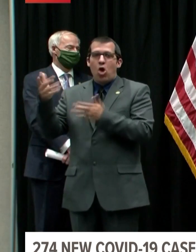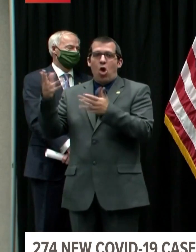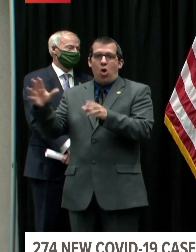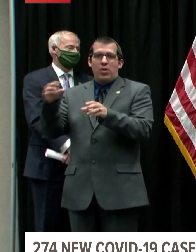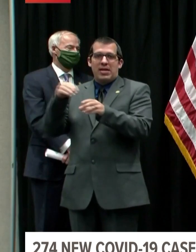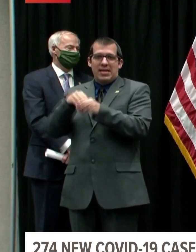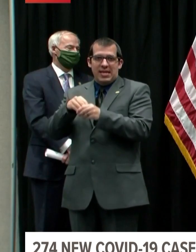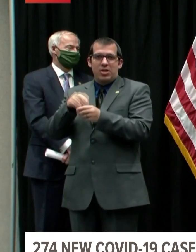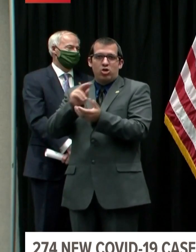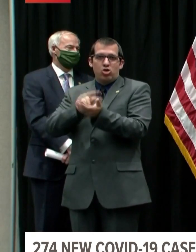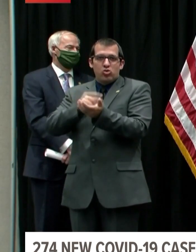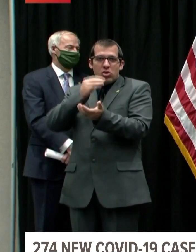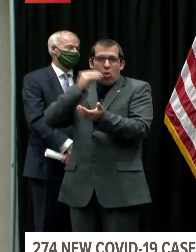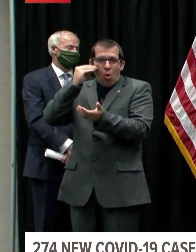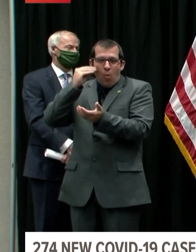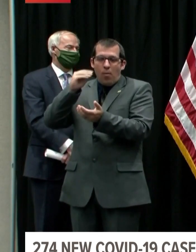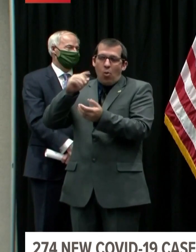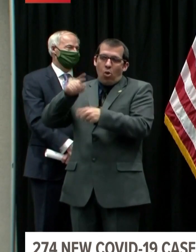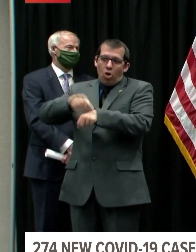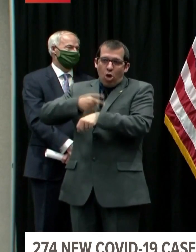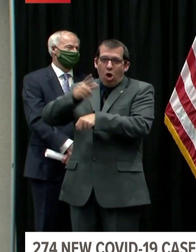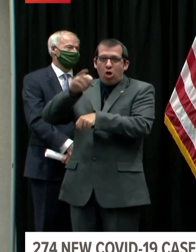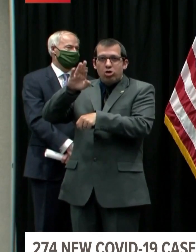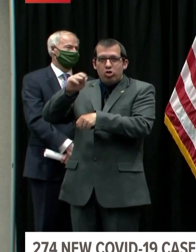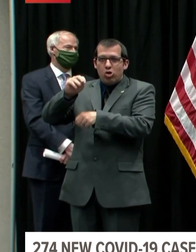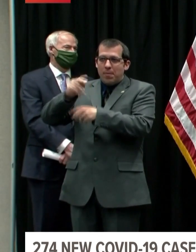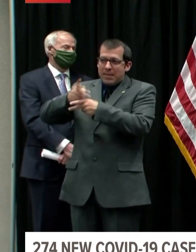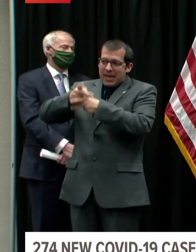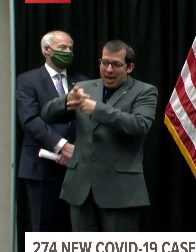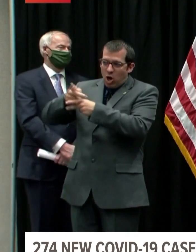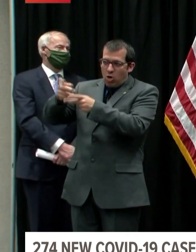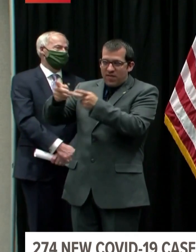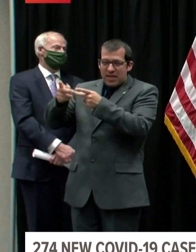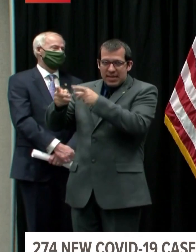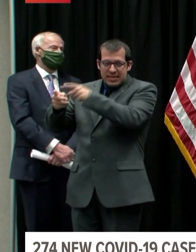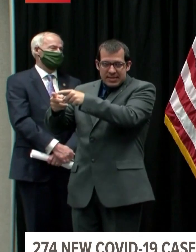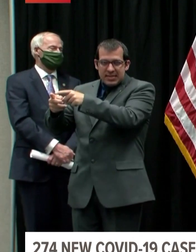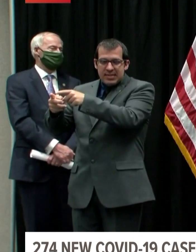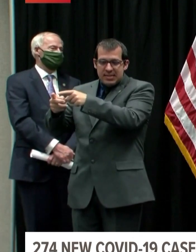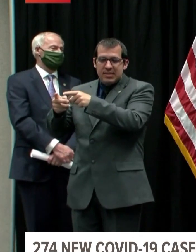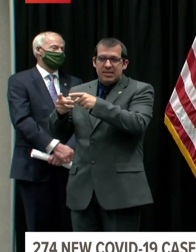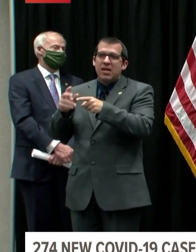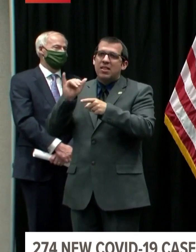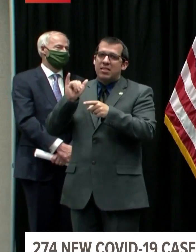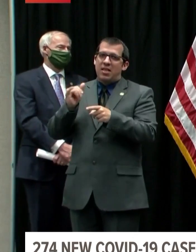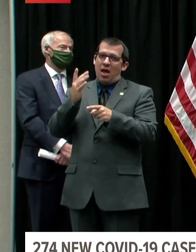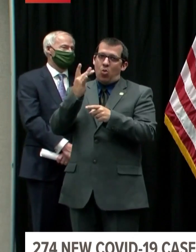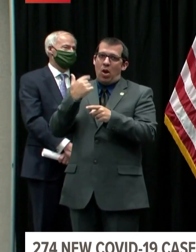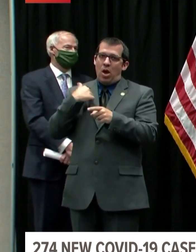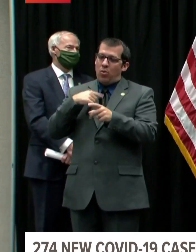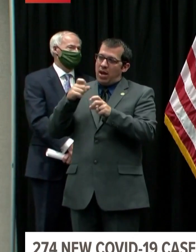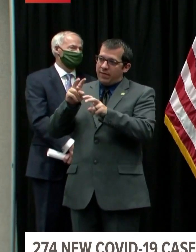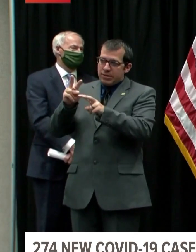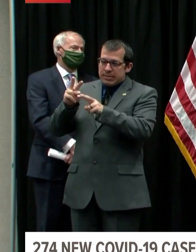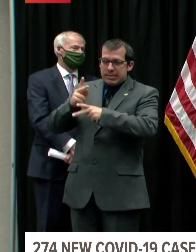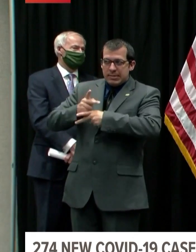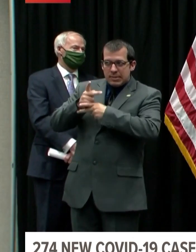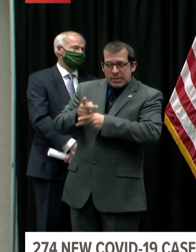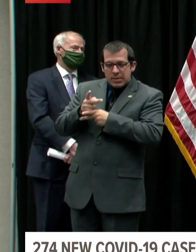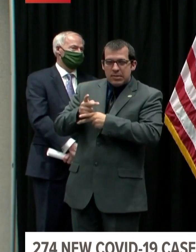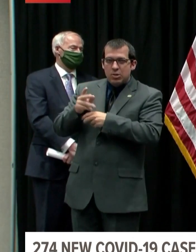care facilities. And that's why it's very important for us to protect those who live in nursing